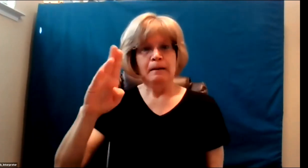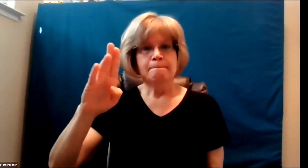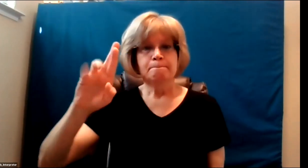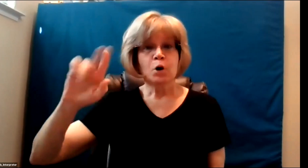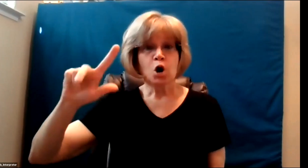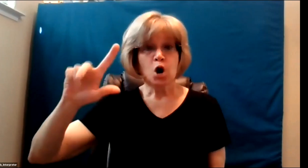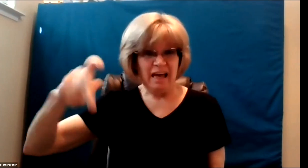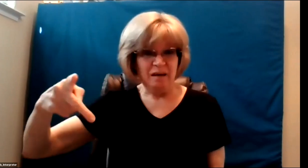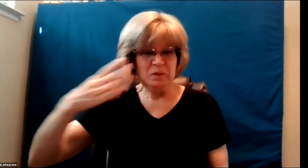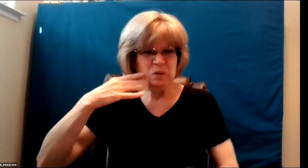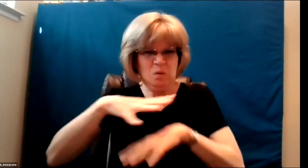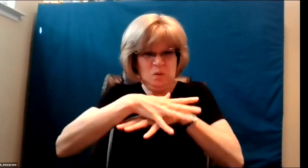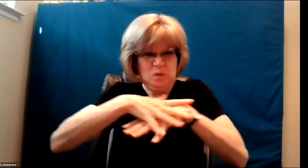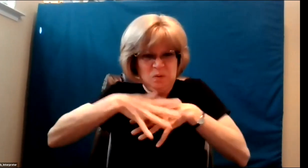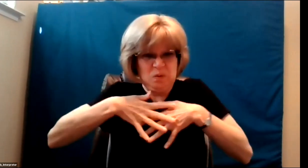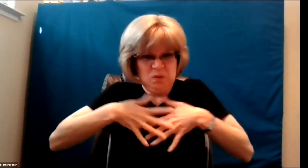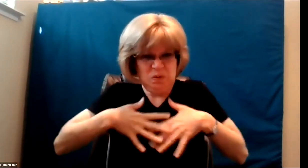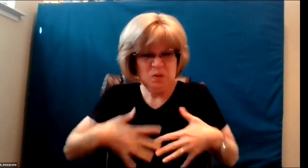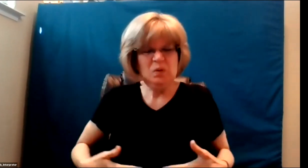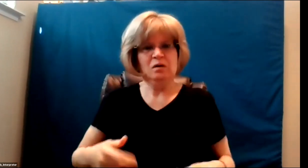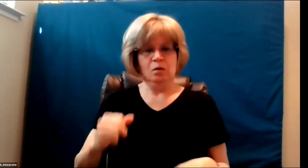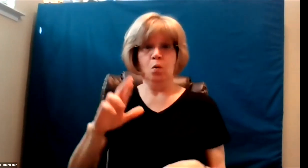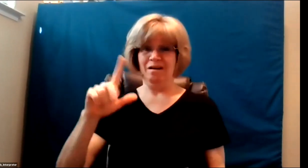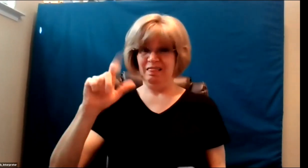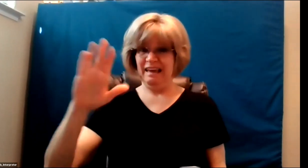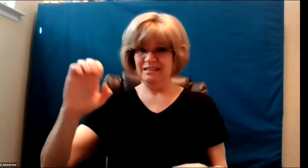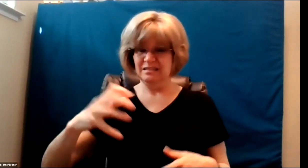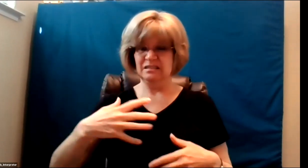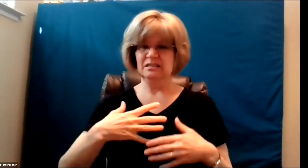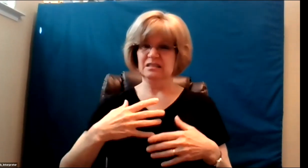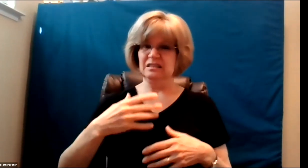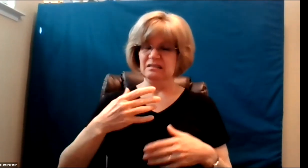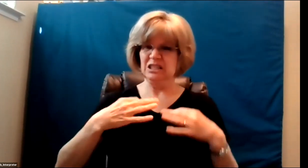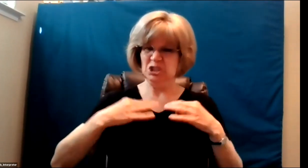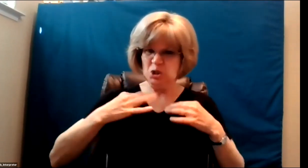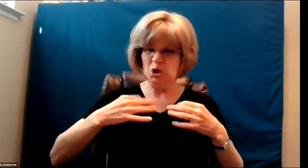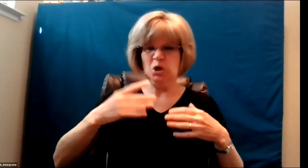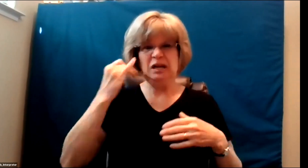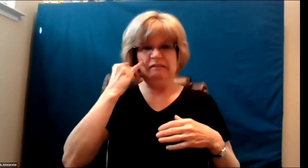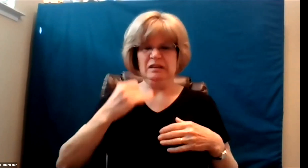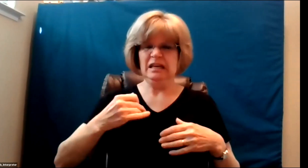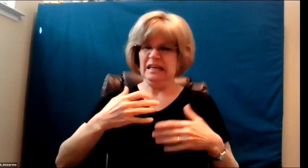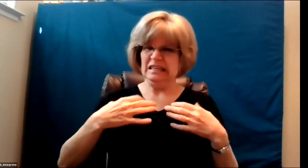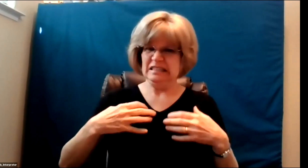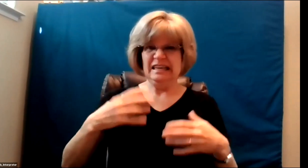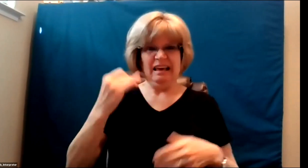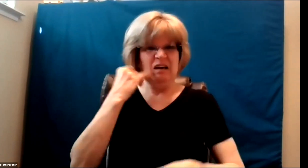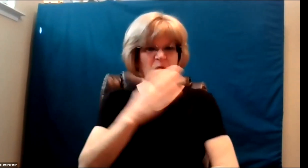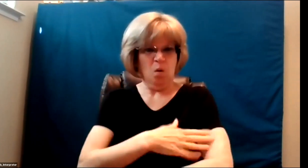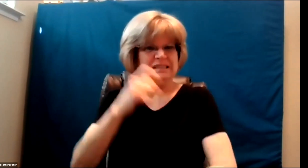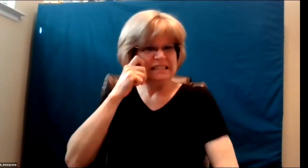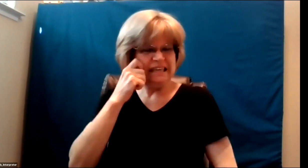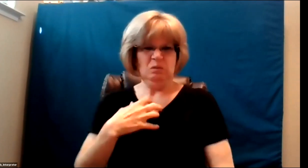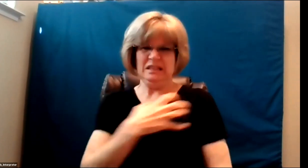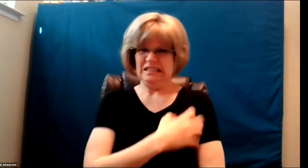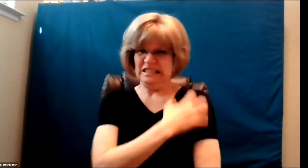about like this lace that is on my shirt, and there's a little bit under that protects my skin so I don't have this scratchy lace against my